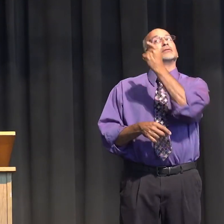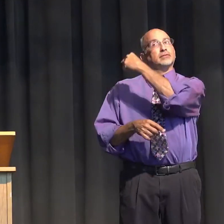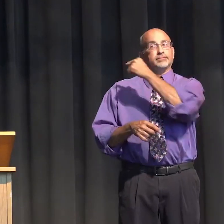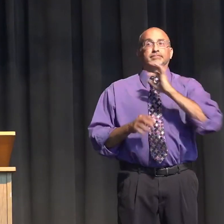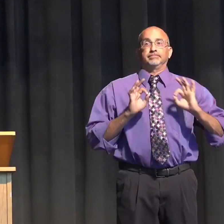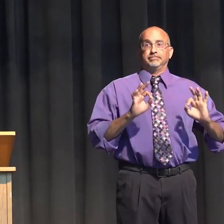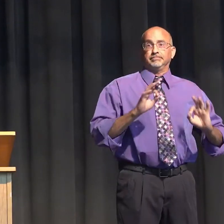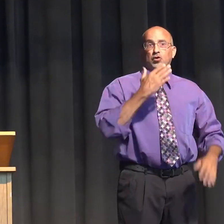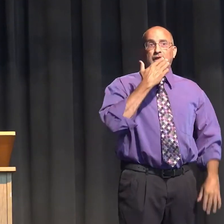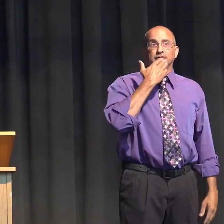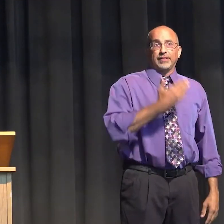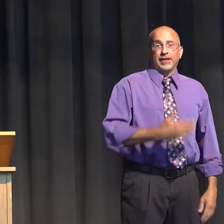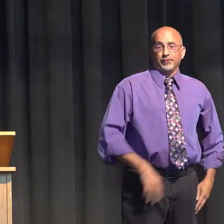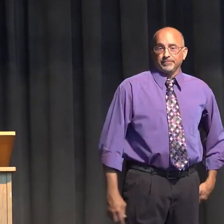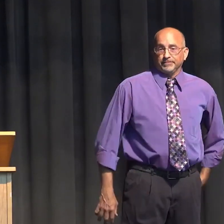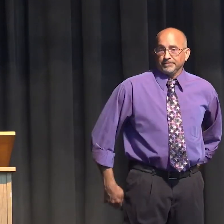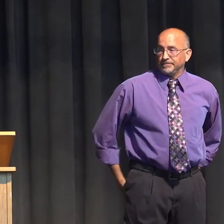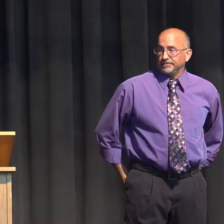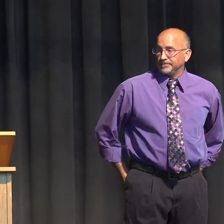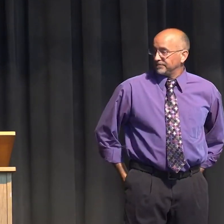here, and it's right through there.